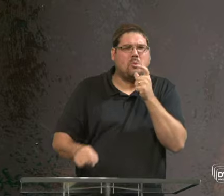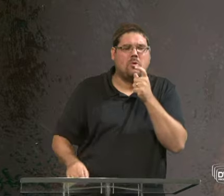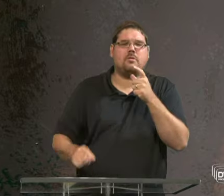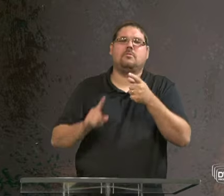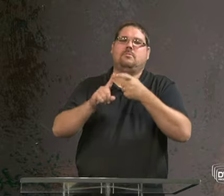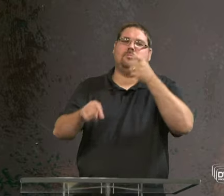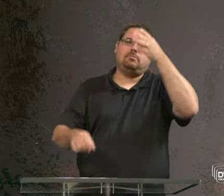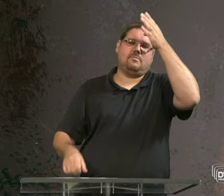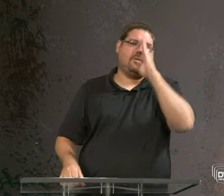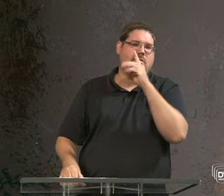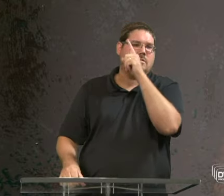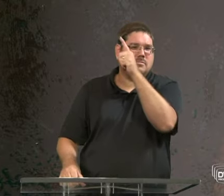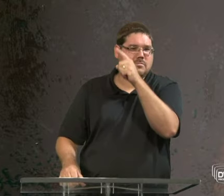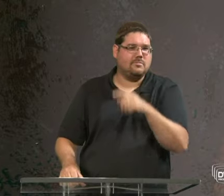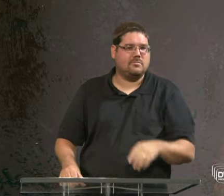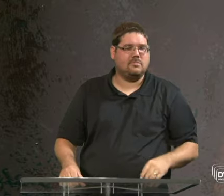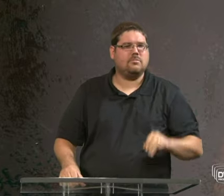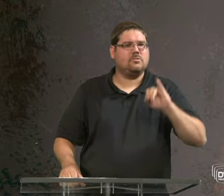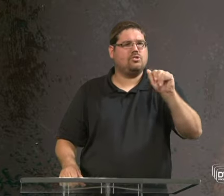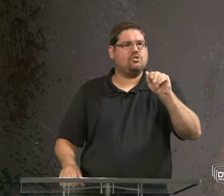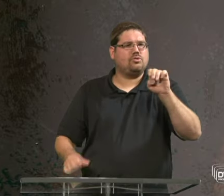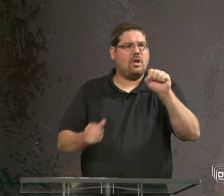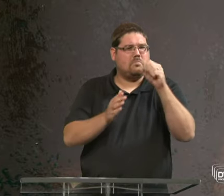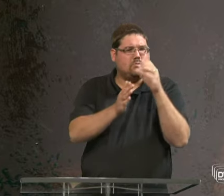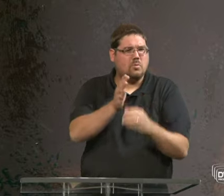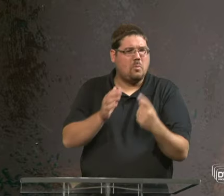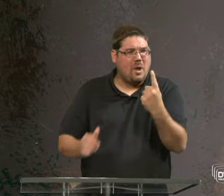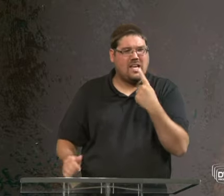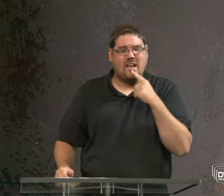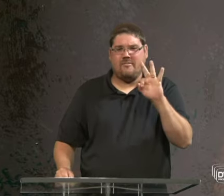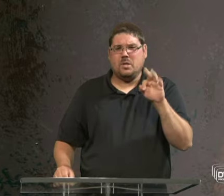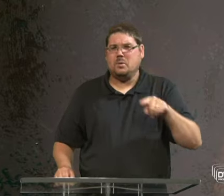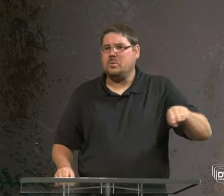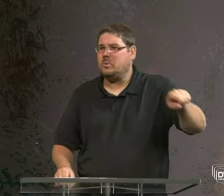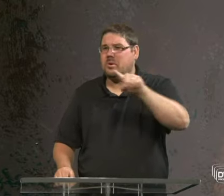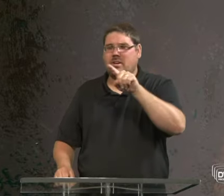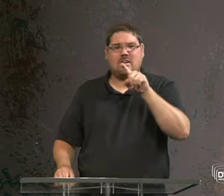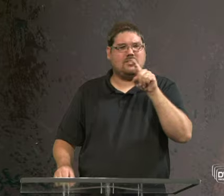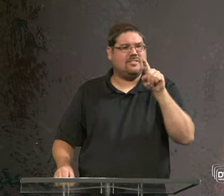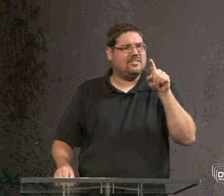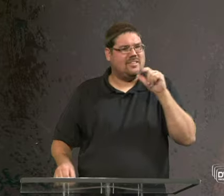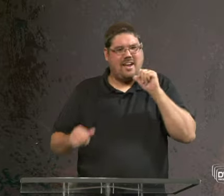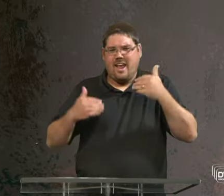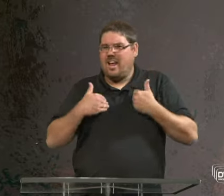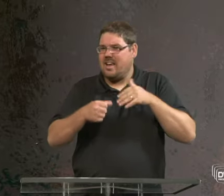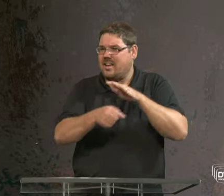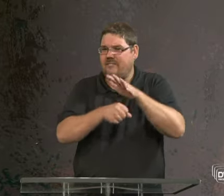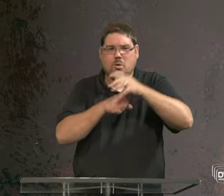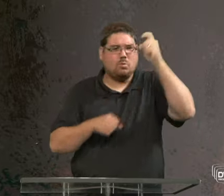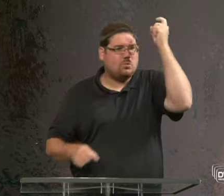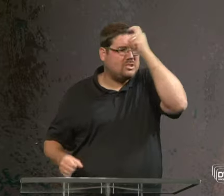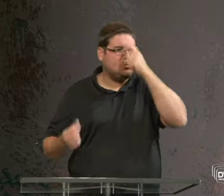the wisdom that we have? We need to ask God. Just like in James chapter 1, where it says,